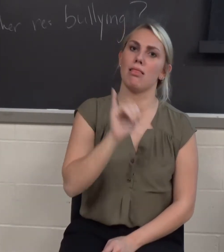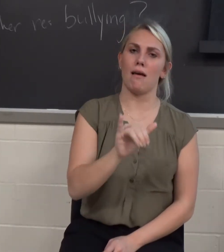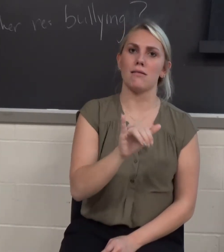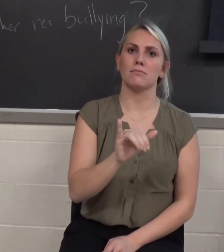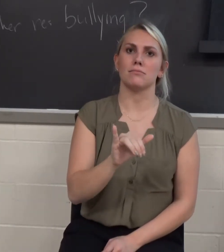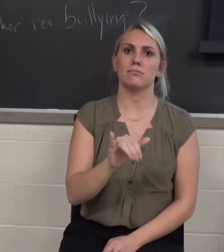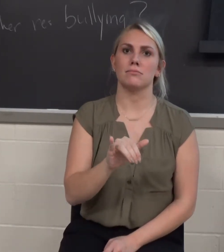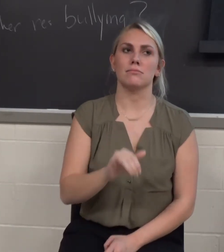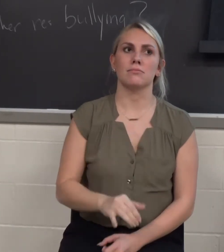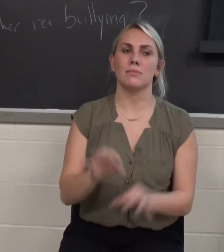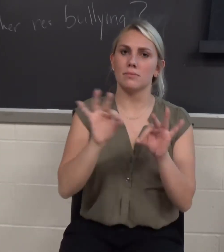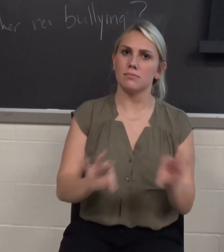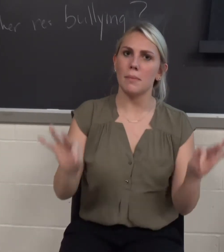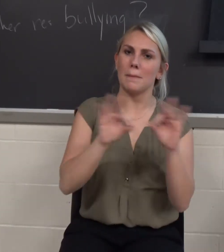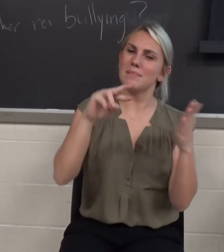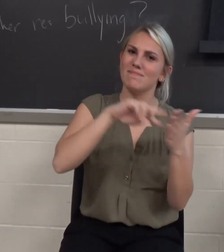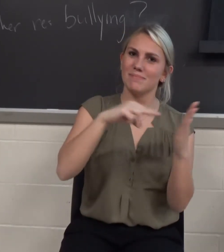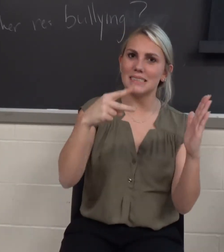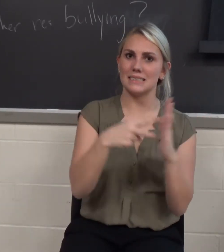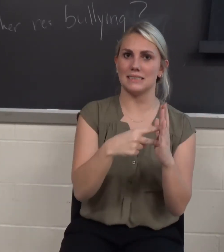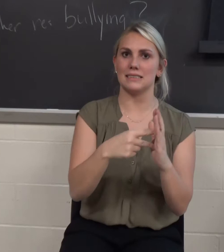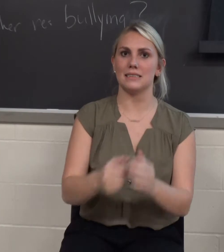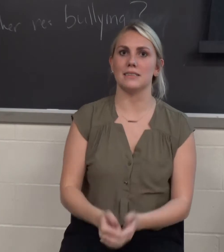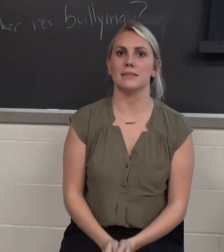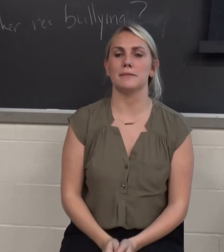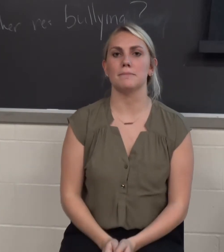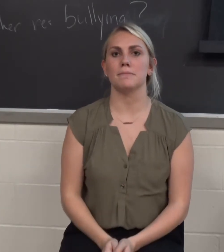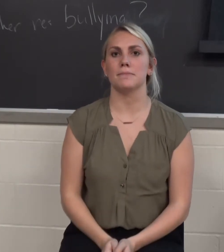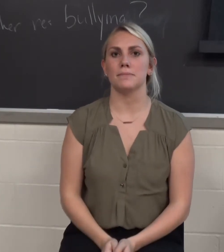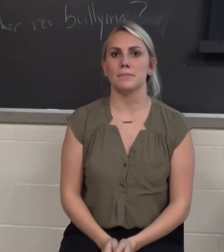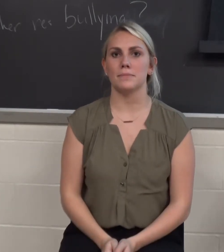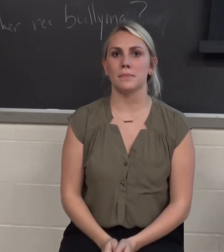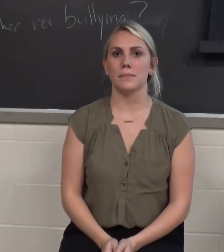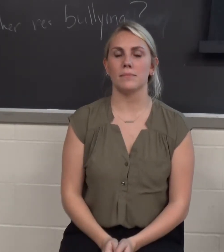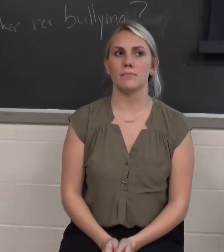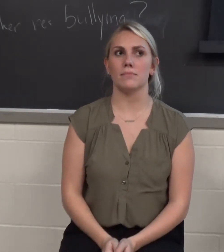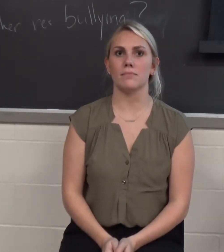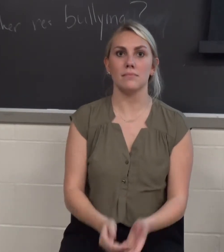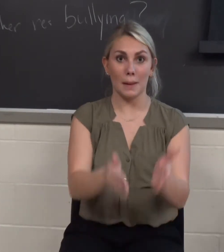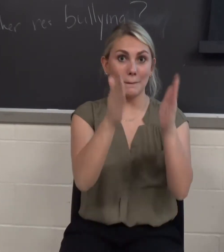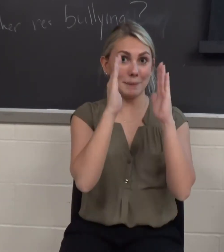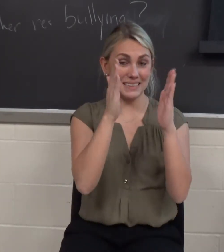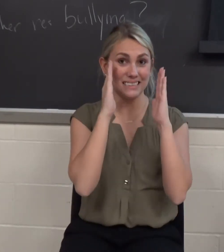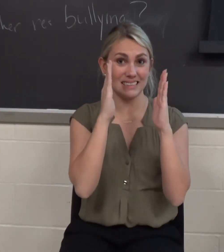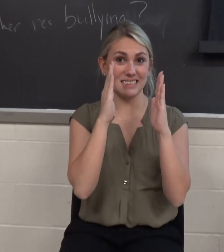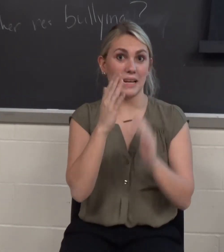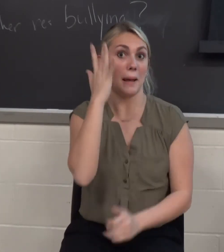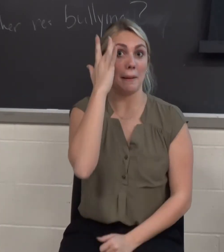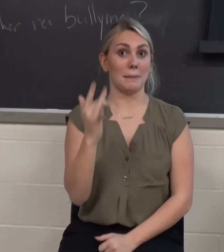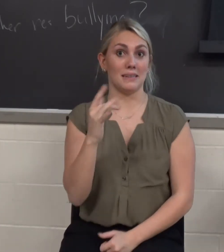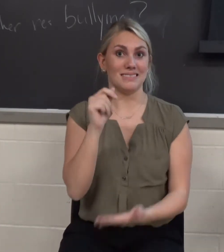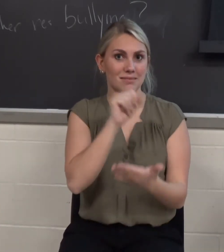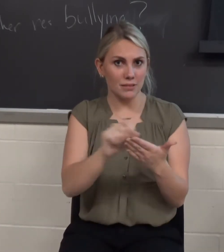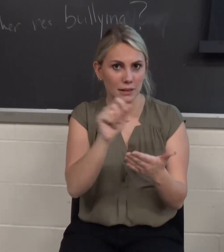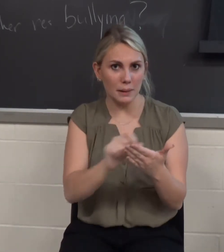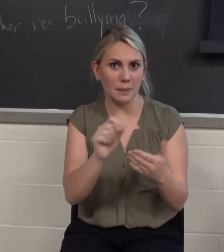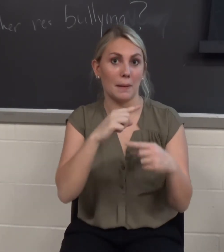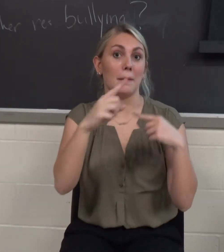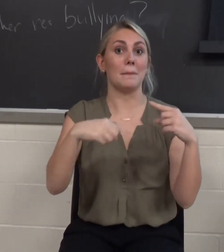the meaning. Now I want you to pay particular attention to this because you're all writing a paper about theme